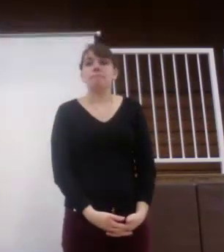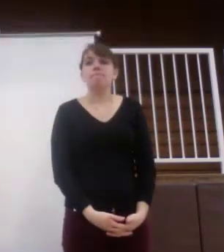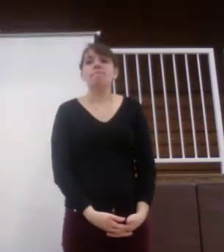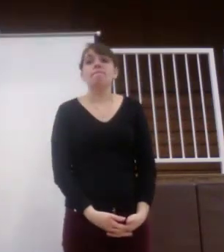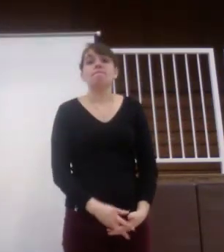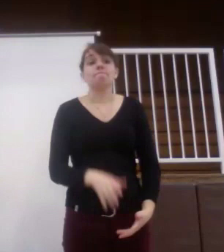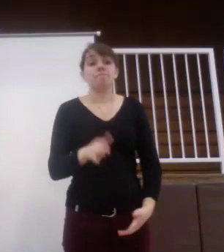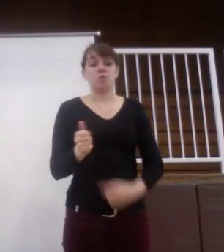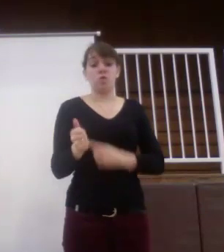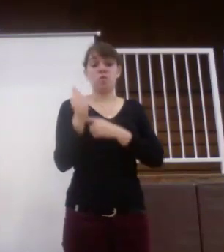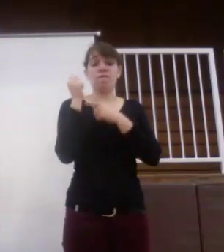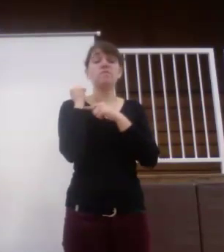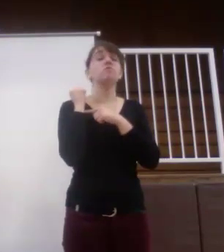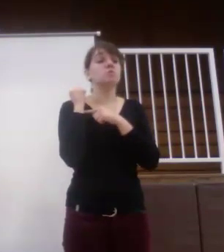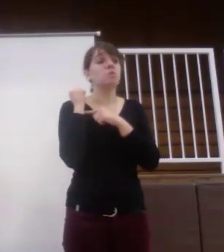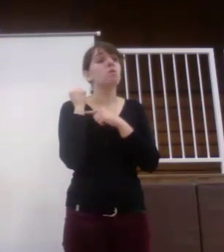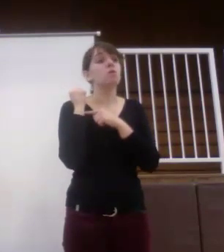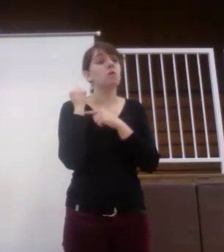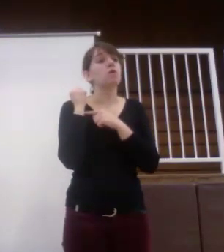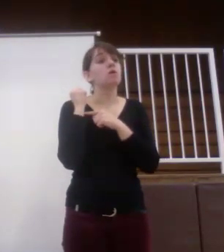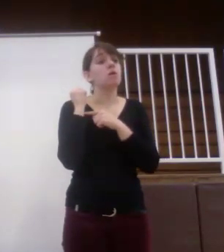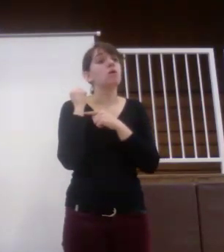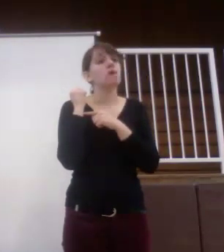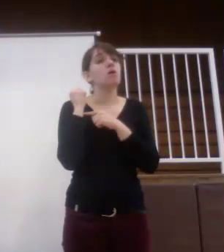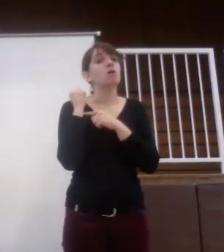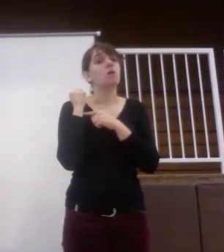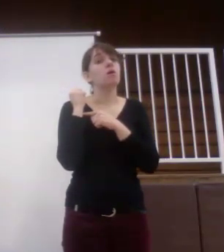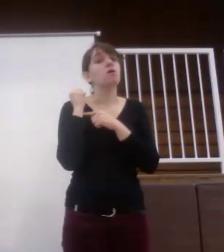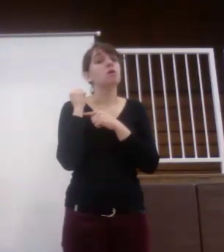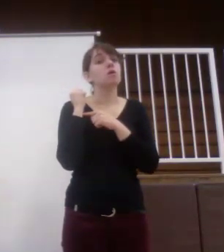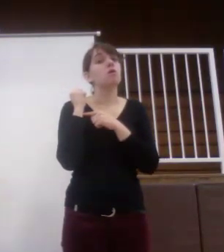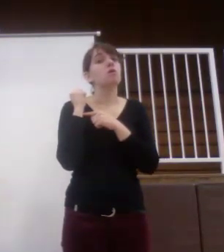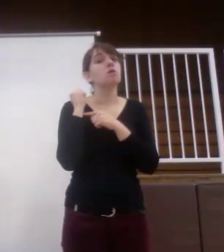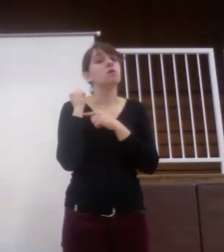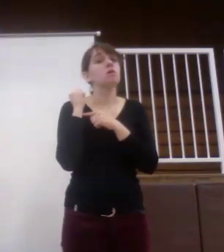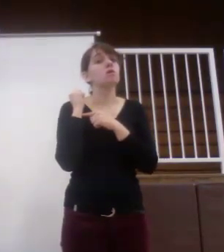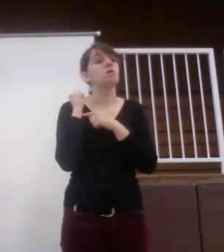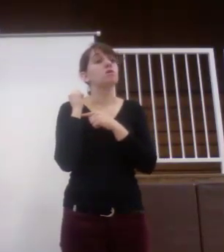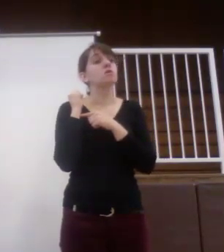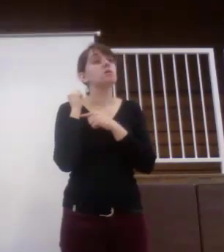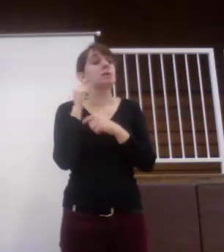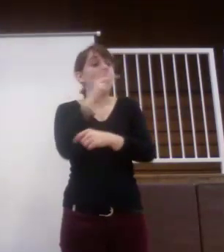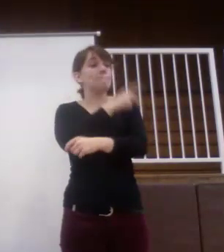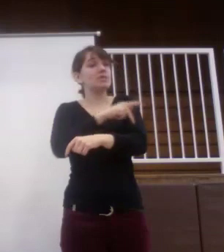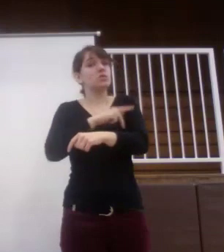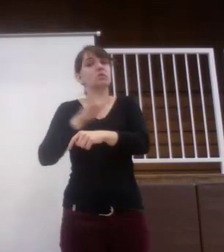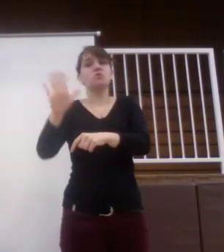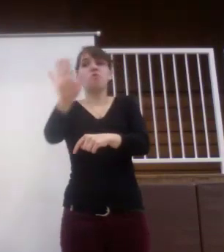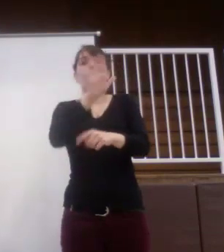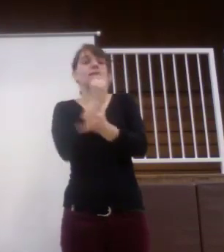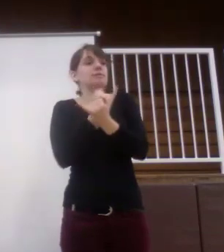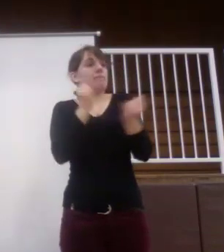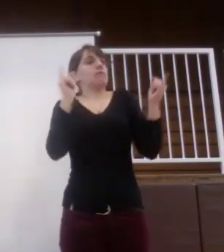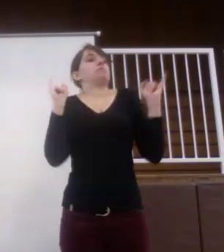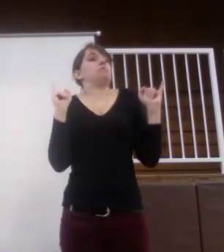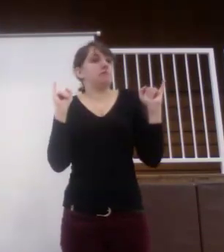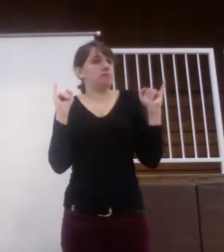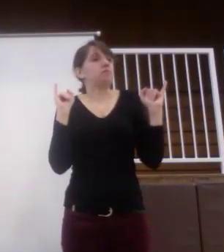That refusal is based on the principle of patient autonomy,